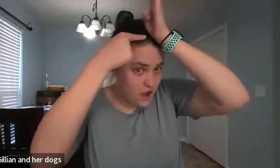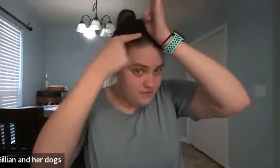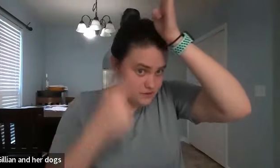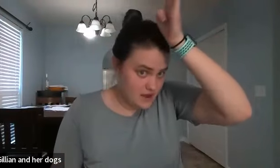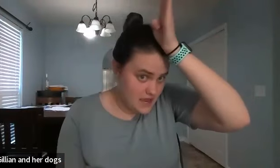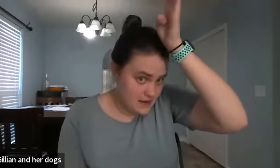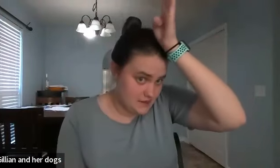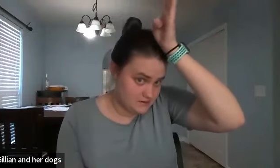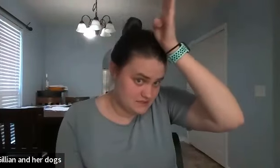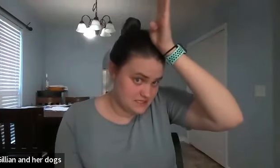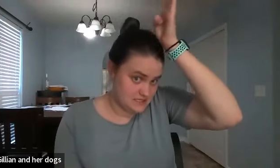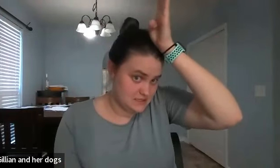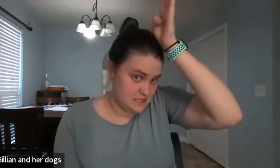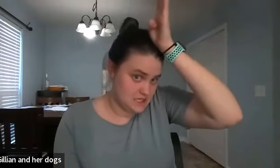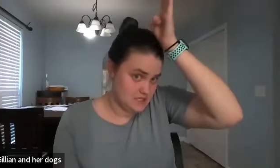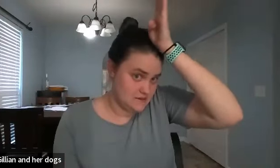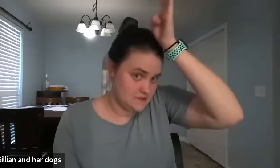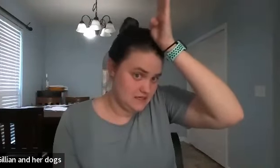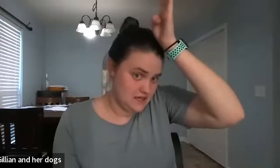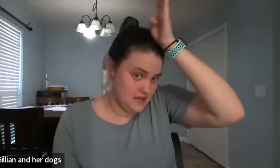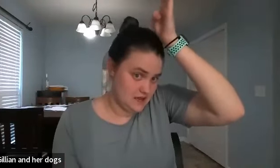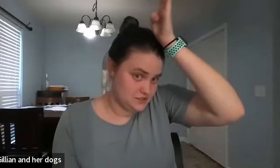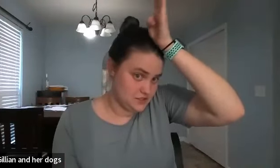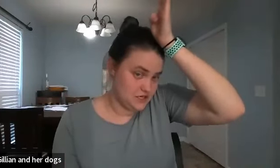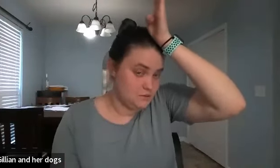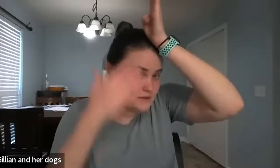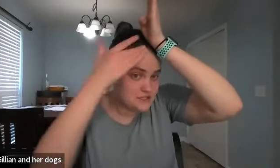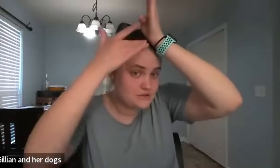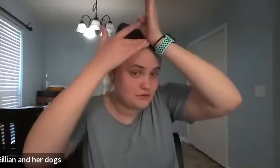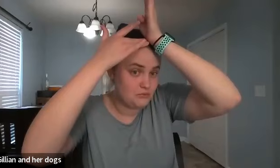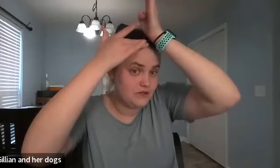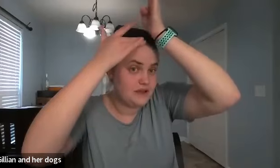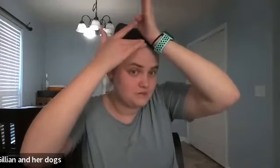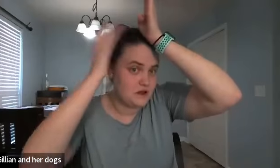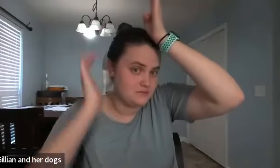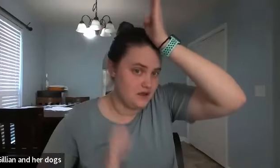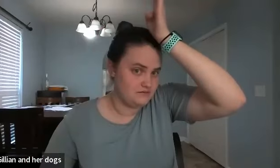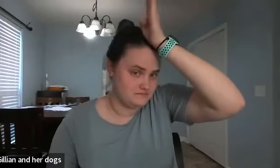top of your head and bounce it. Yeah, shark. And you want to make sure you're like really up top. Yeah.